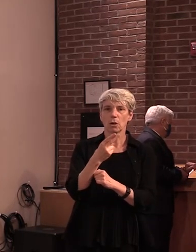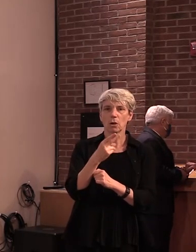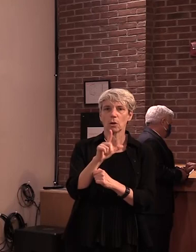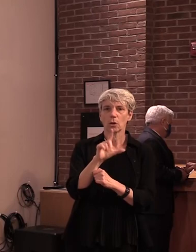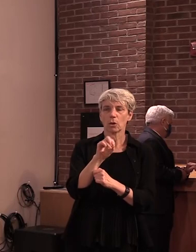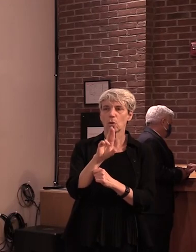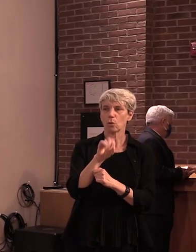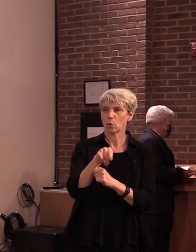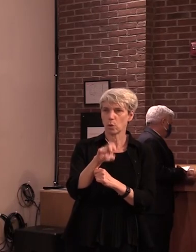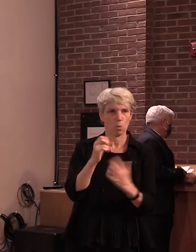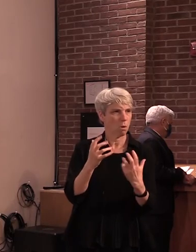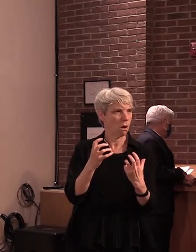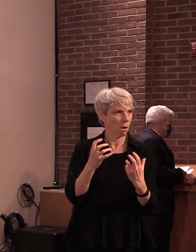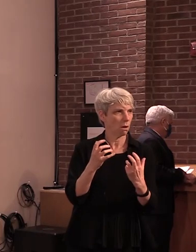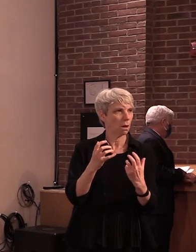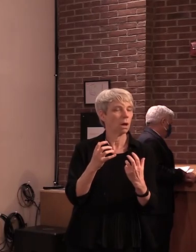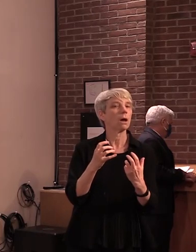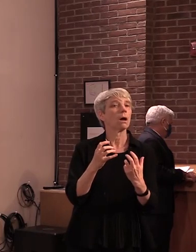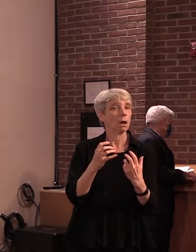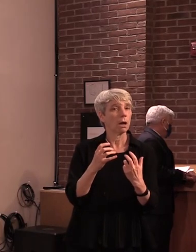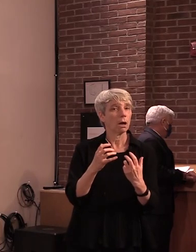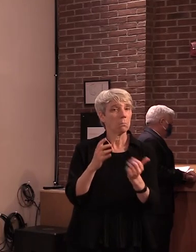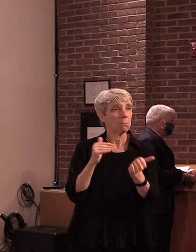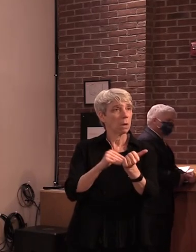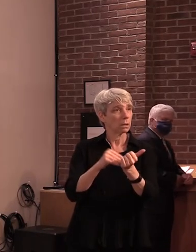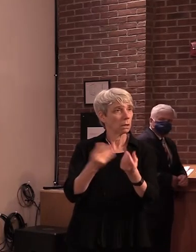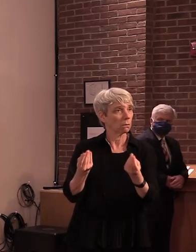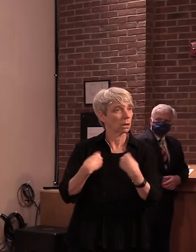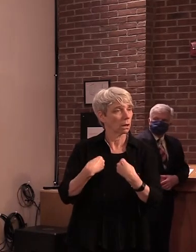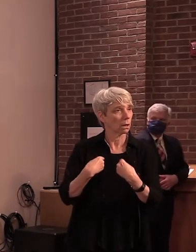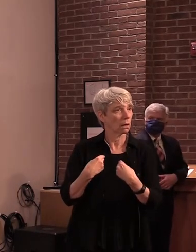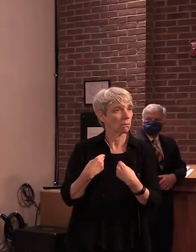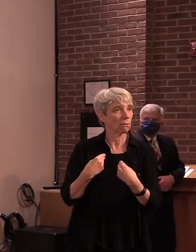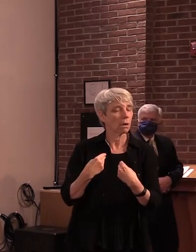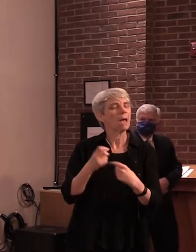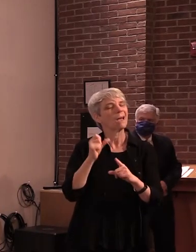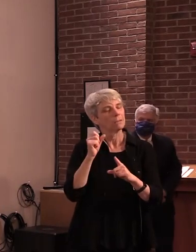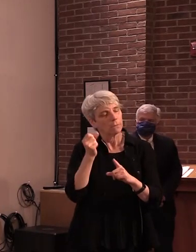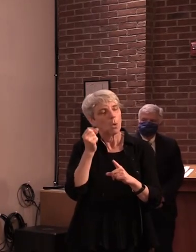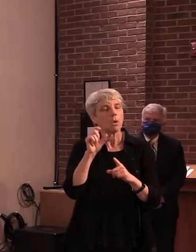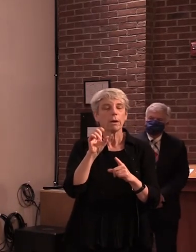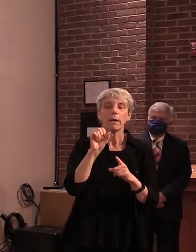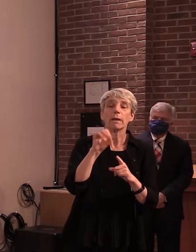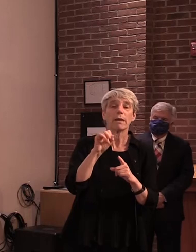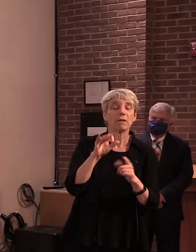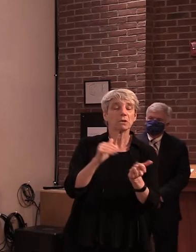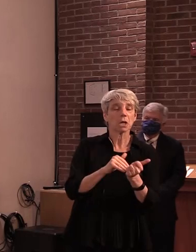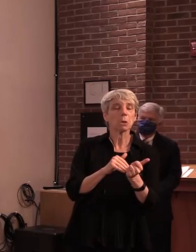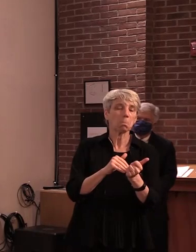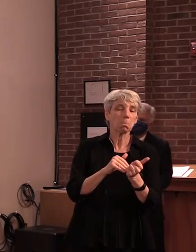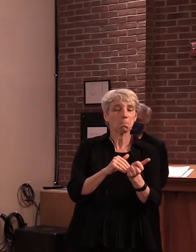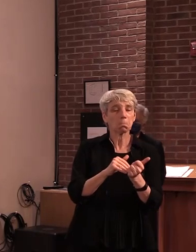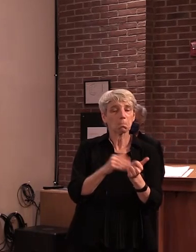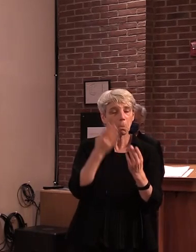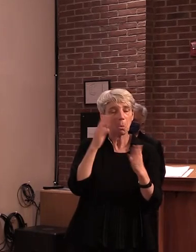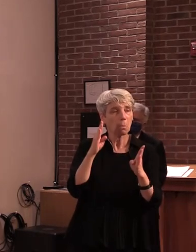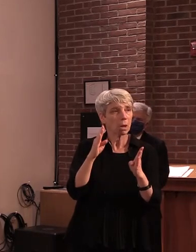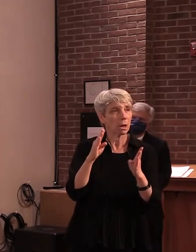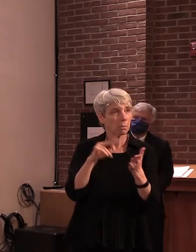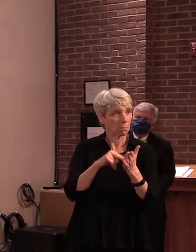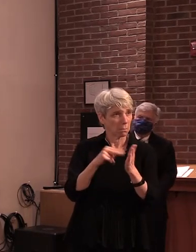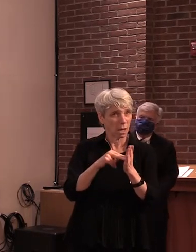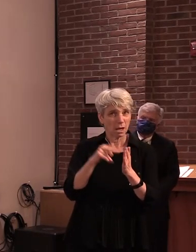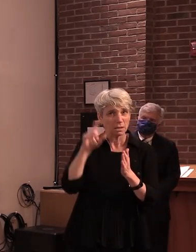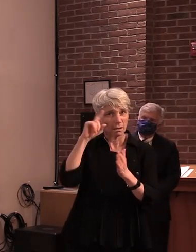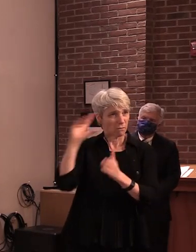they be given support or access to it, or if their doctor allowed for it? Yeah, actually, you know, any doctor has access